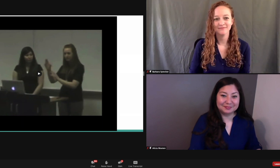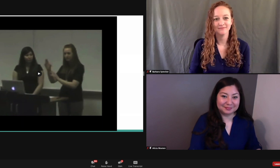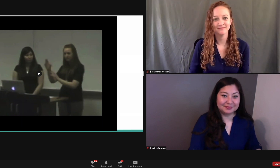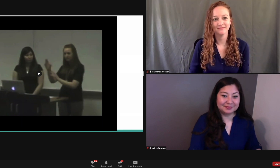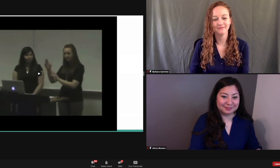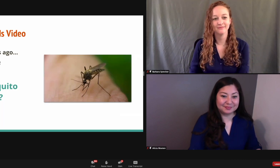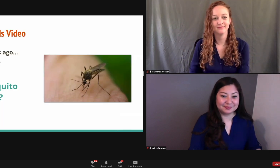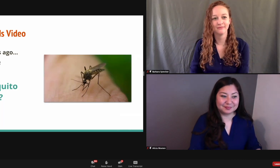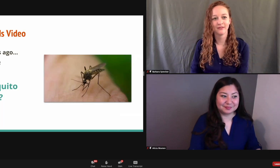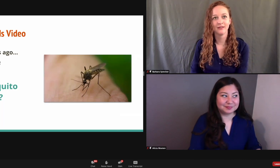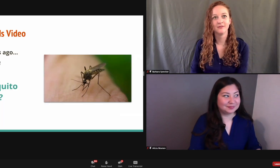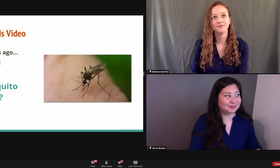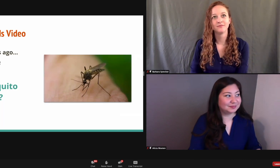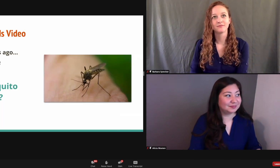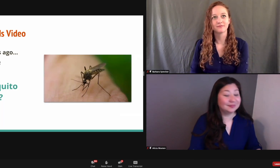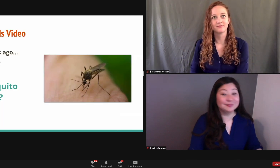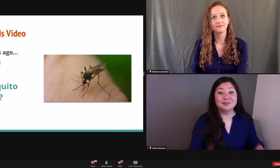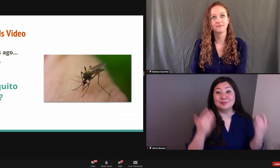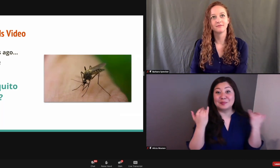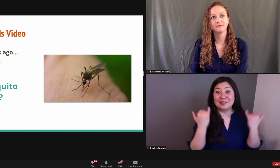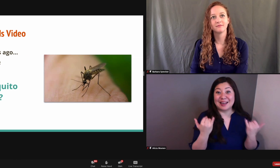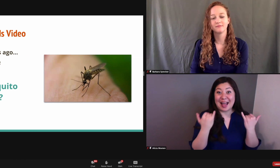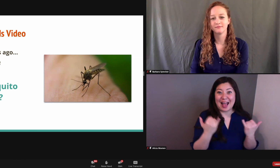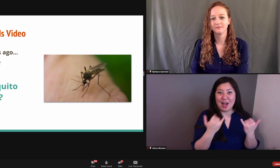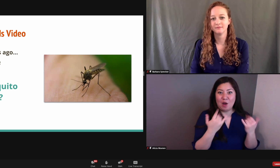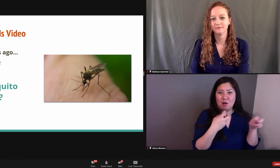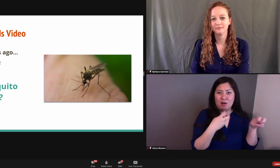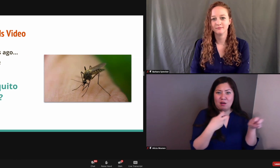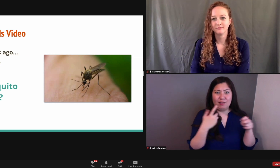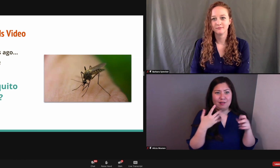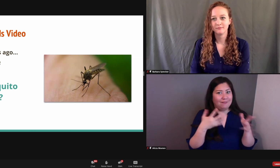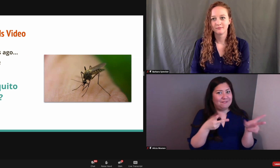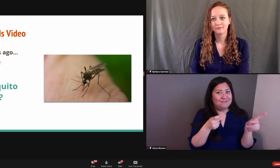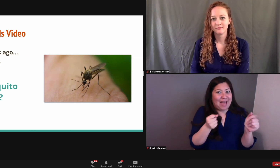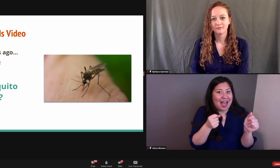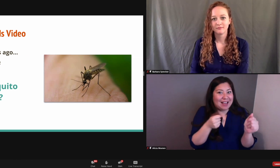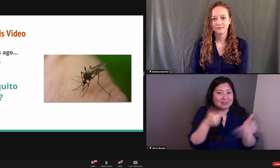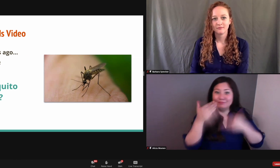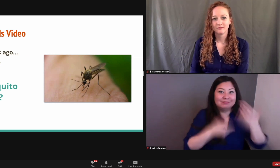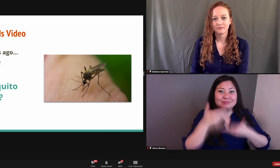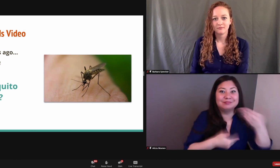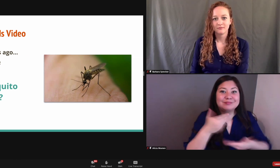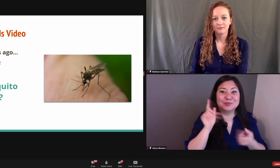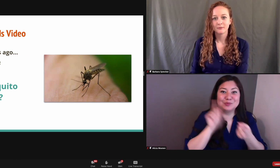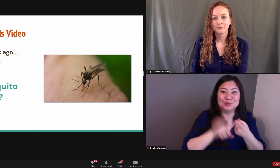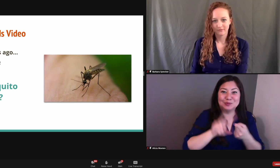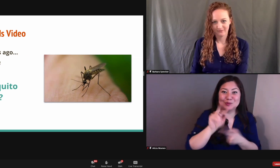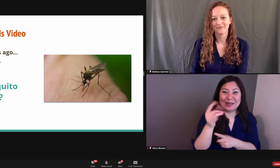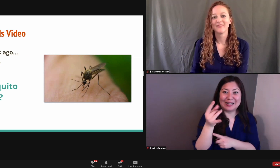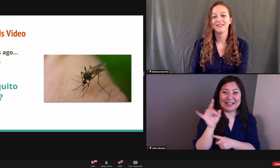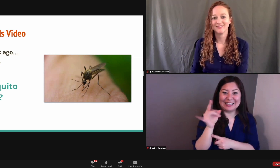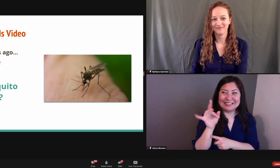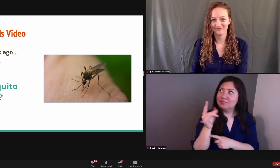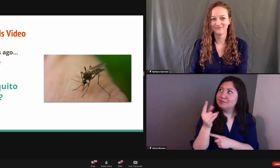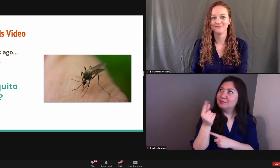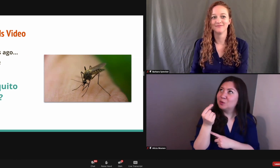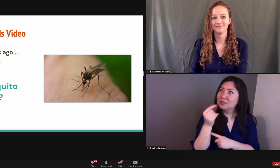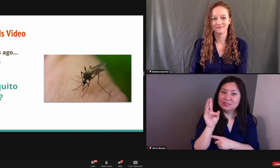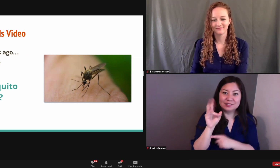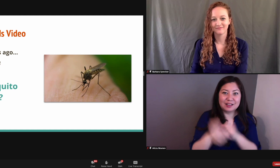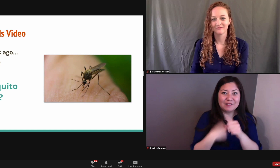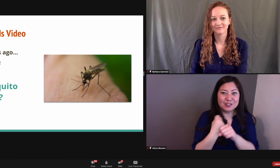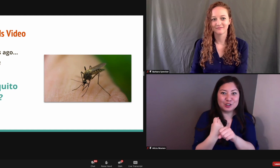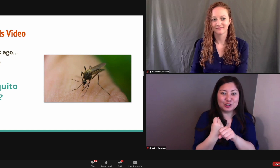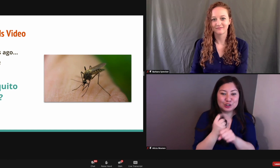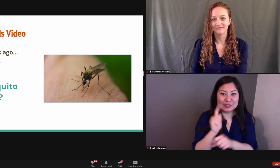And so that time I'd only been signing for 4 years. So you could tell that that was my first big presentation in front of a large audience and that